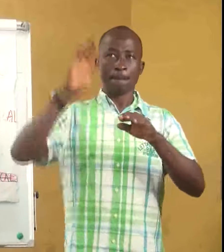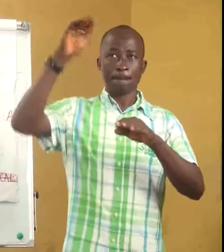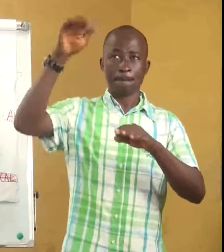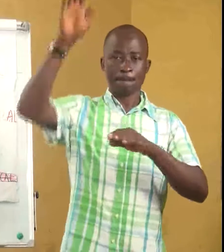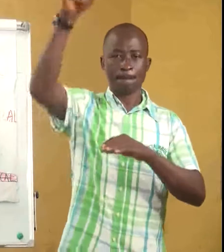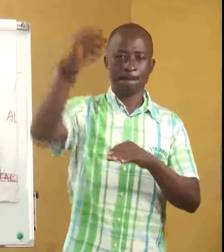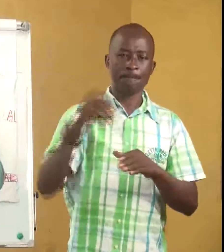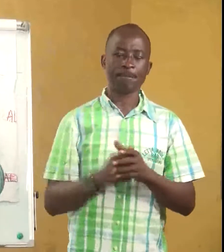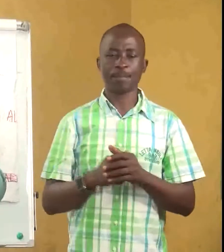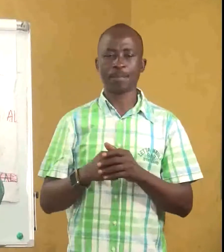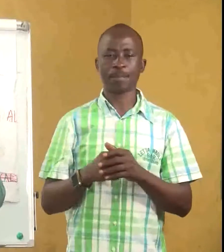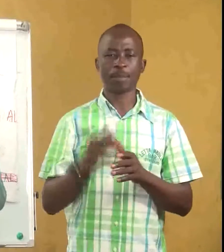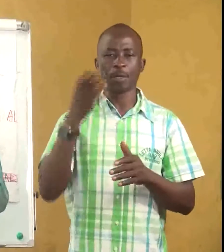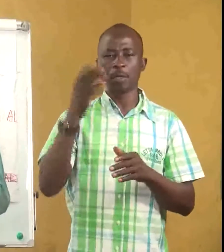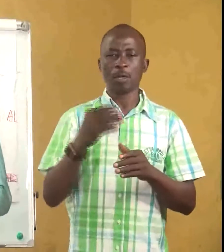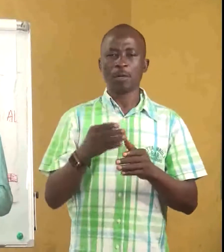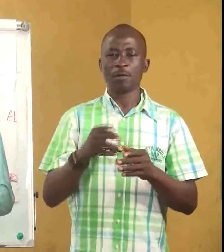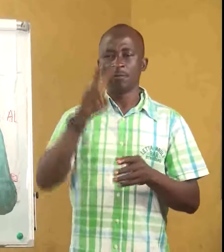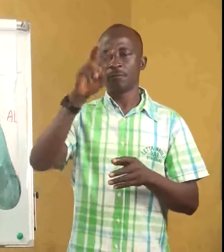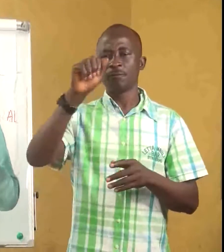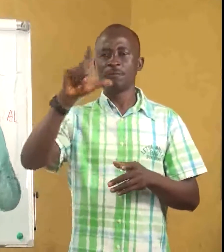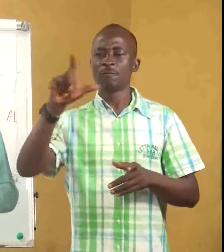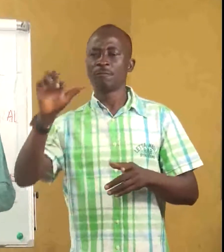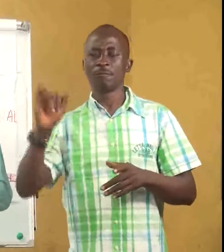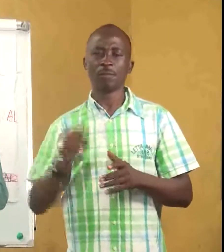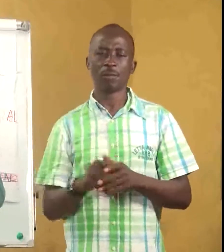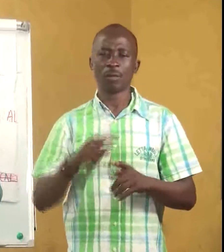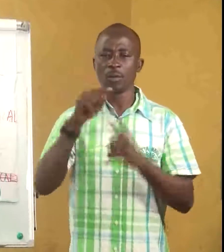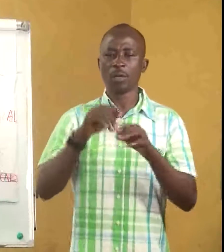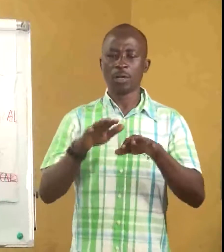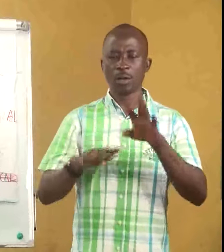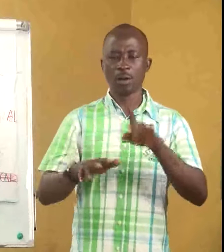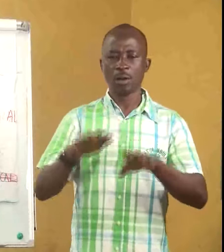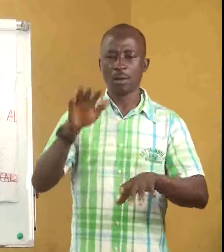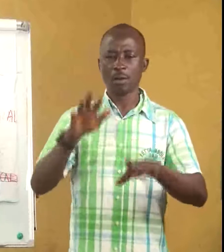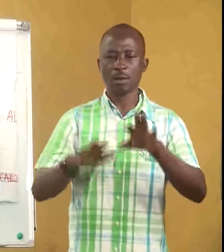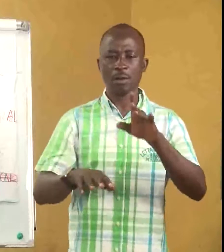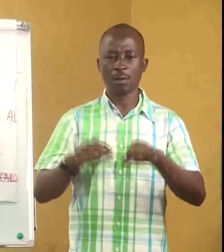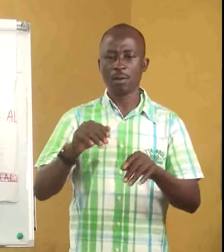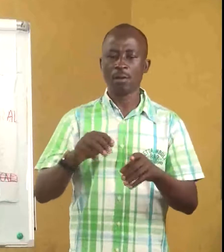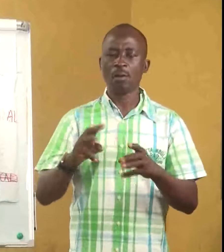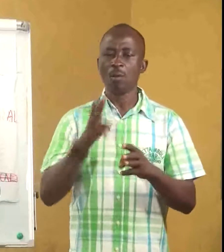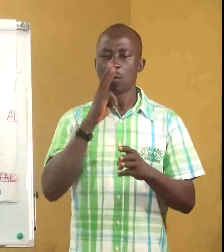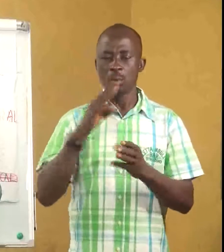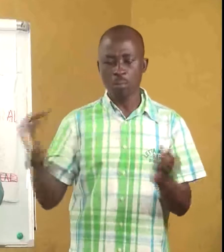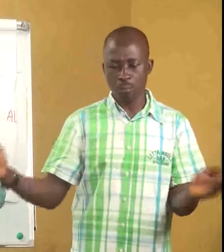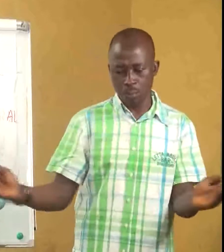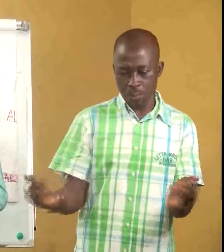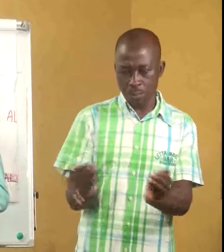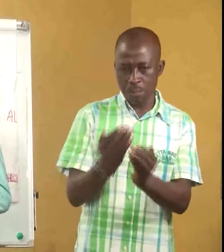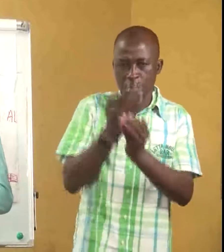rocks, there are hanging valleys. And when it rains, water will be collected in